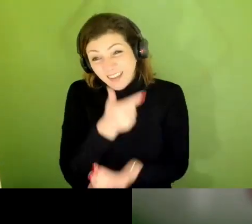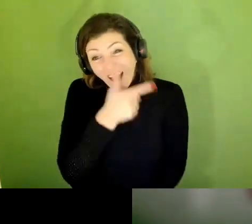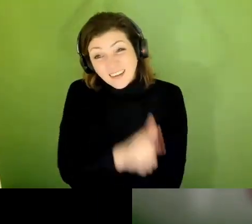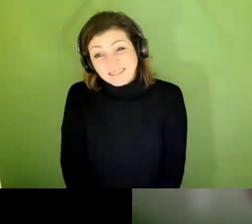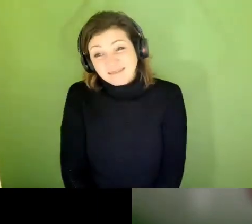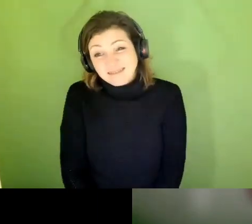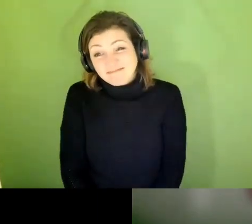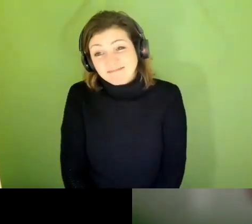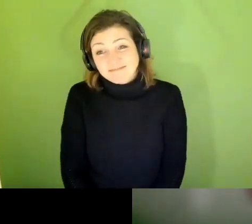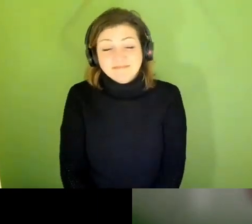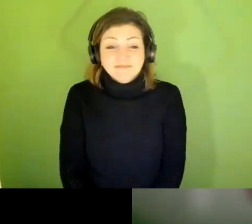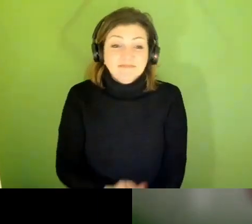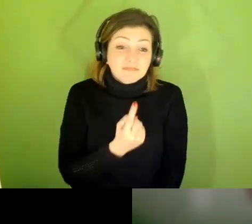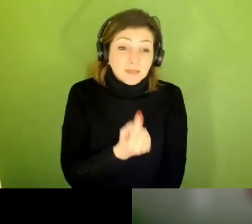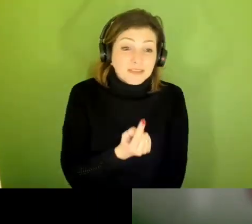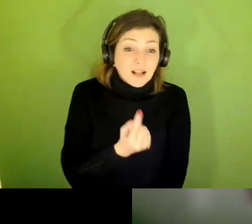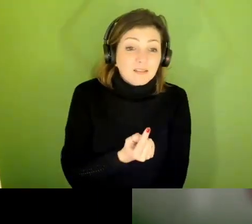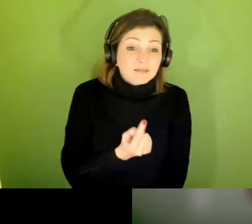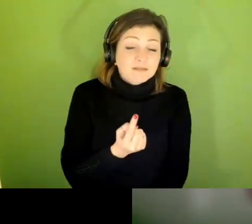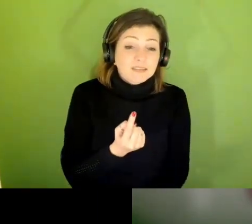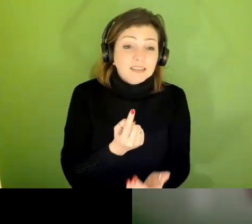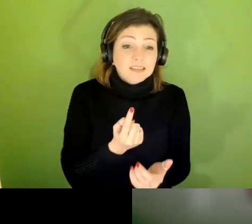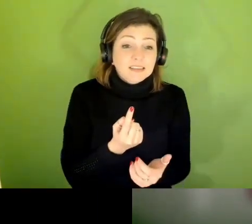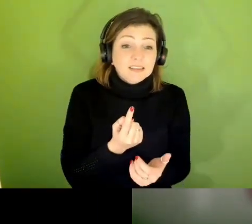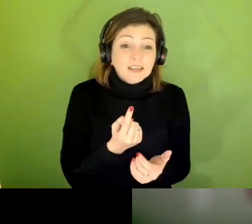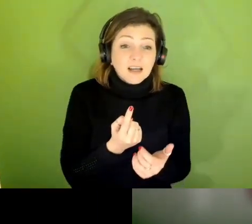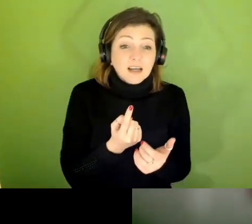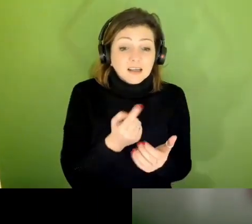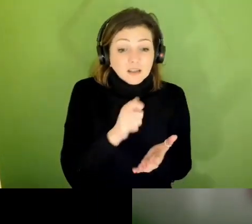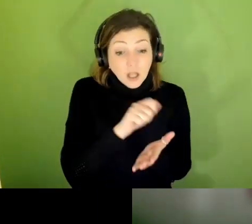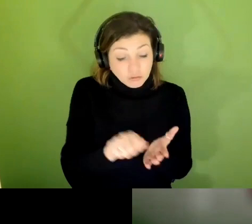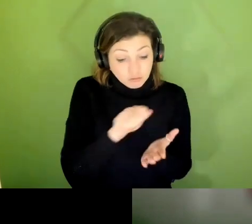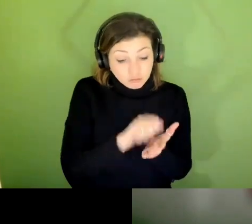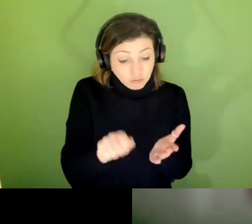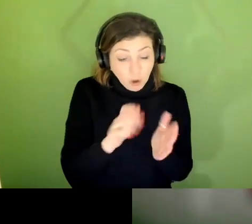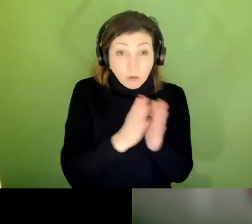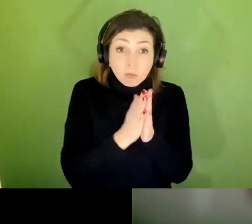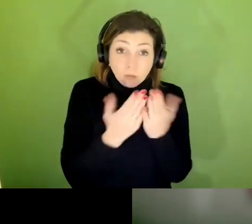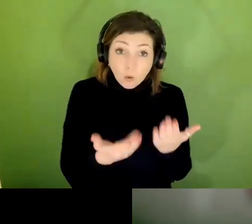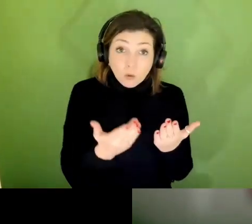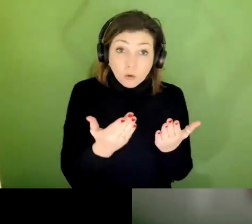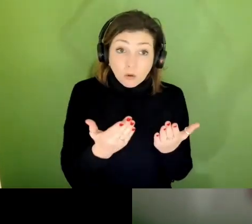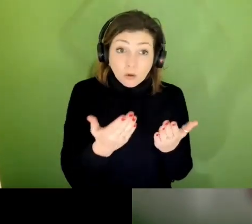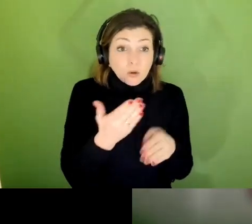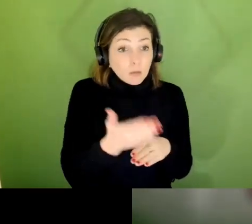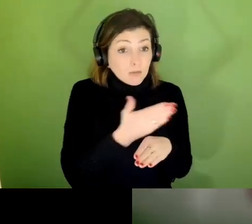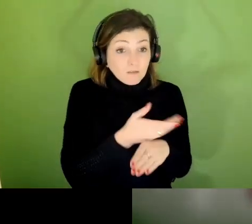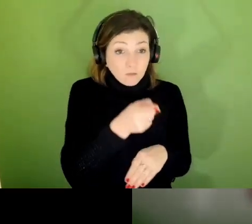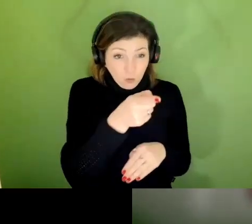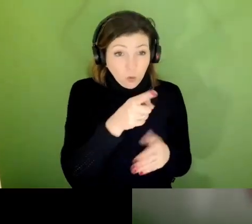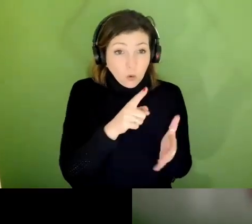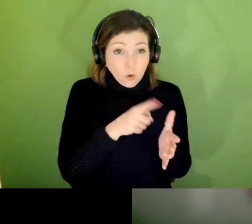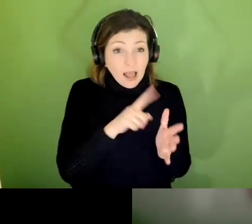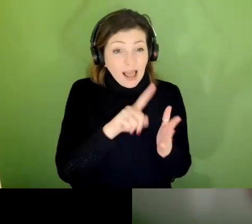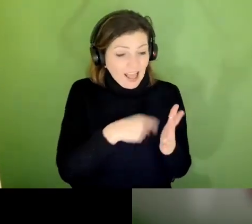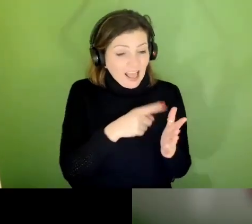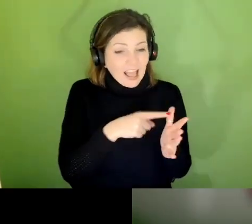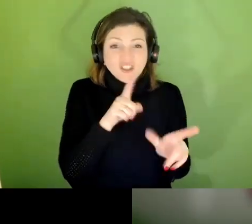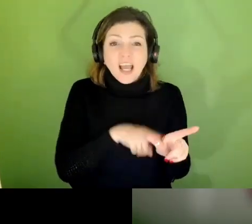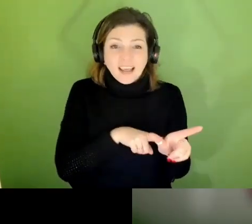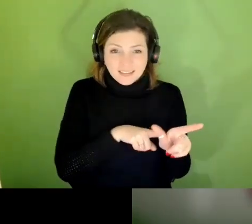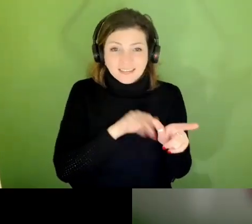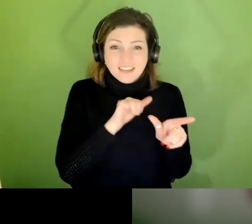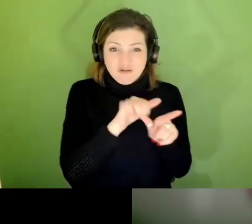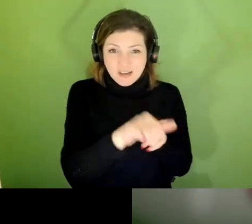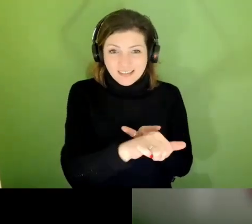sent Ajay, well, I wrote a book before Ajay, the Ajay series, and that got sort of